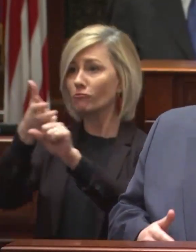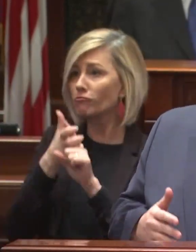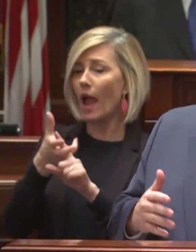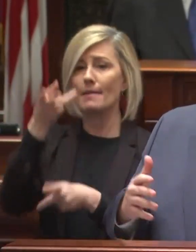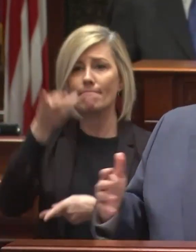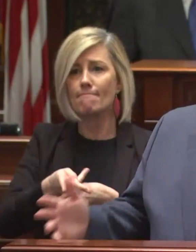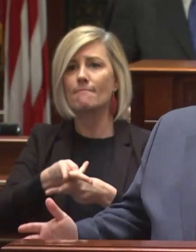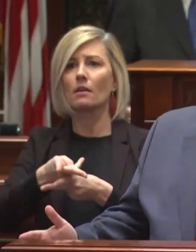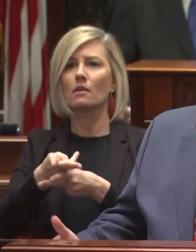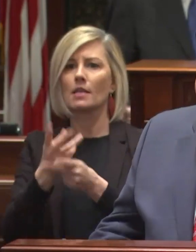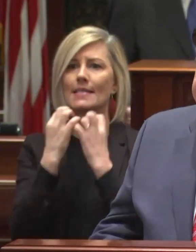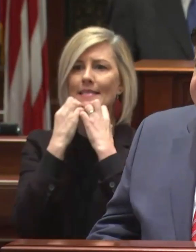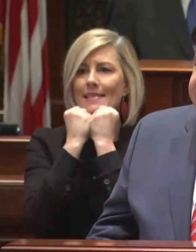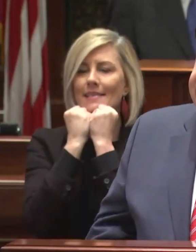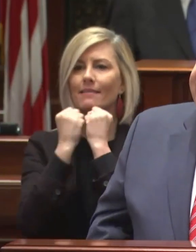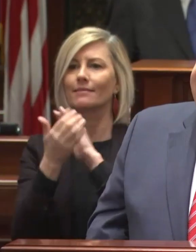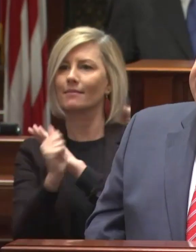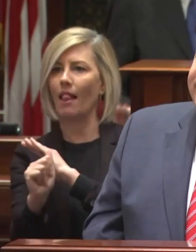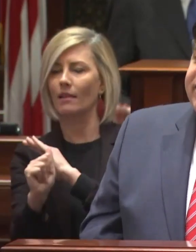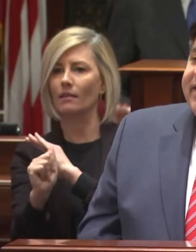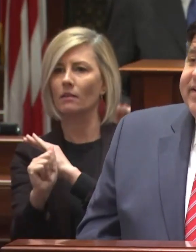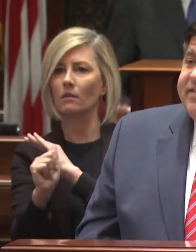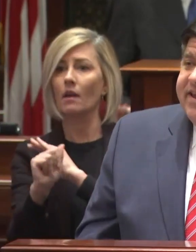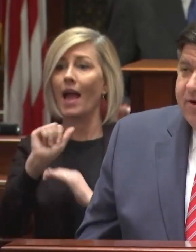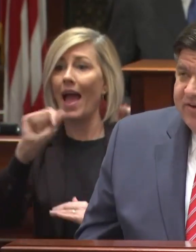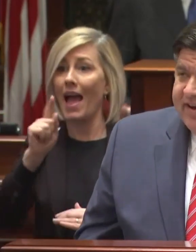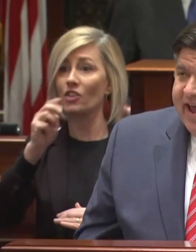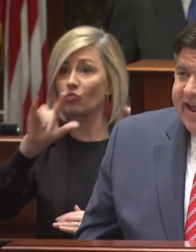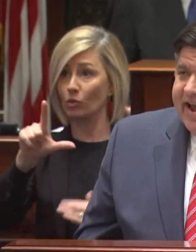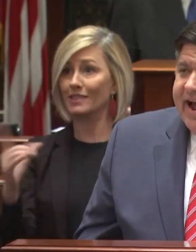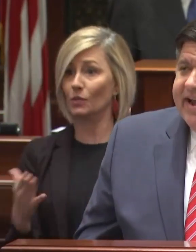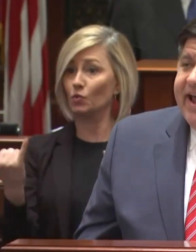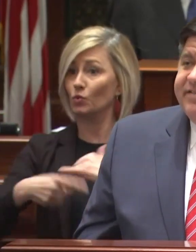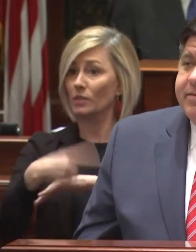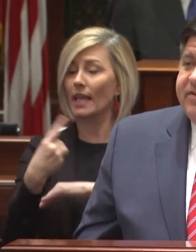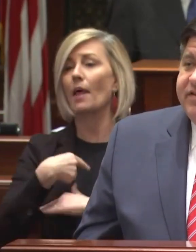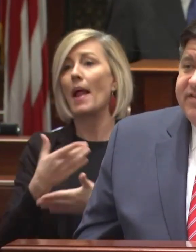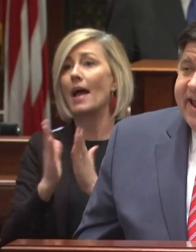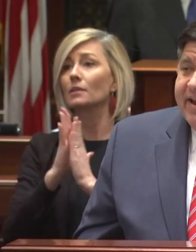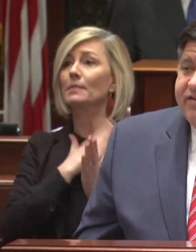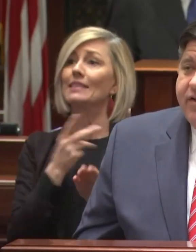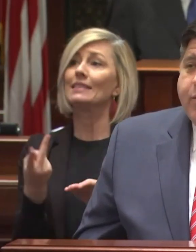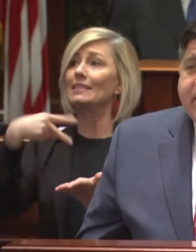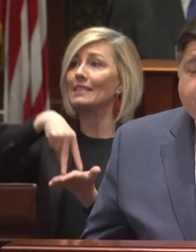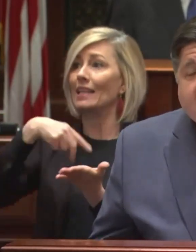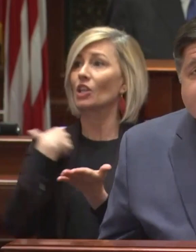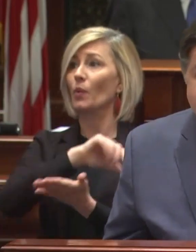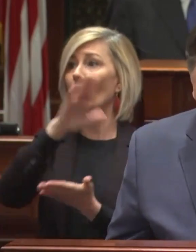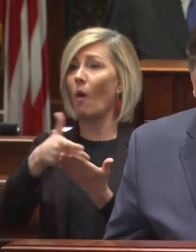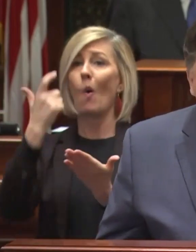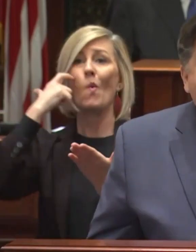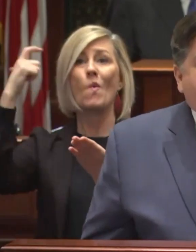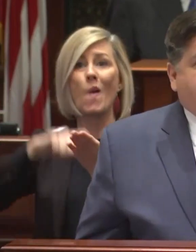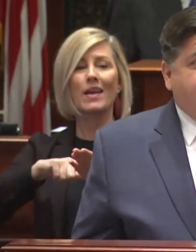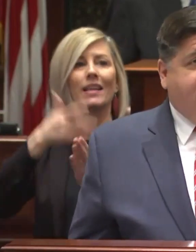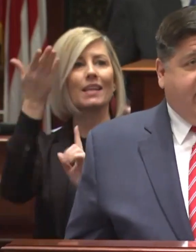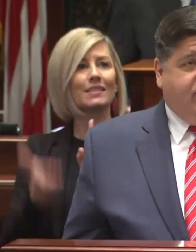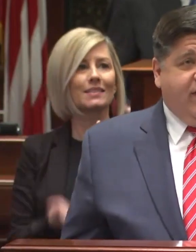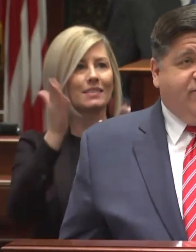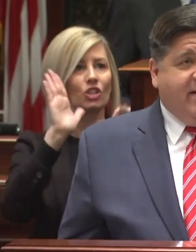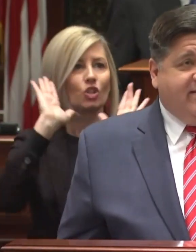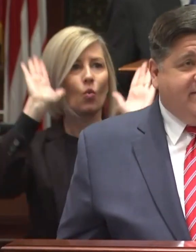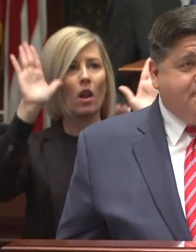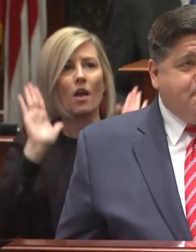retain invaluable talent. Azriel is here today, and I'd ask him to stand so that we can recognize your